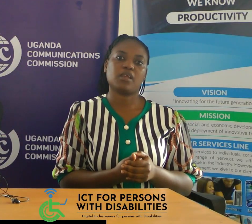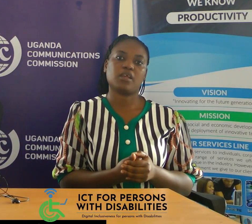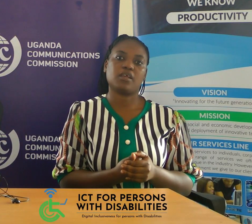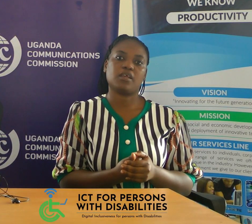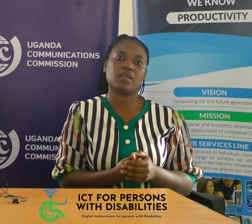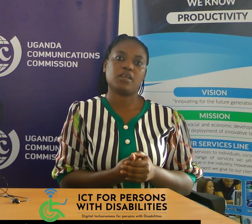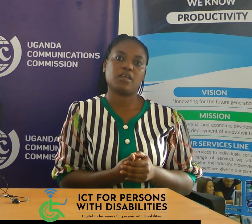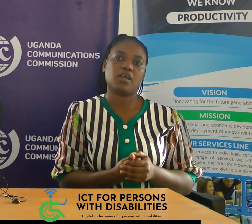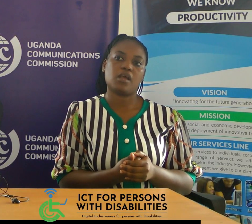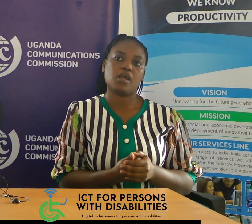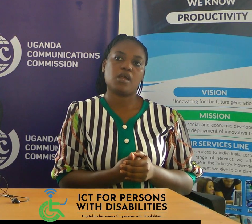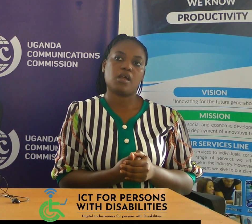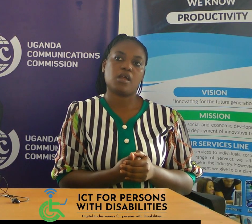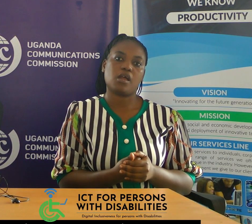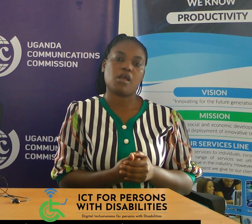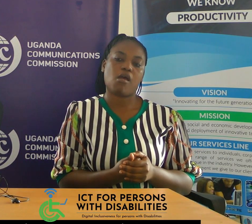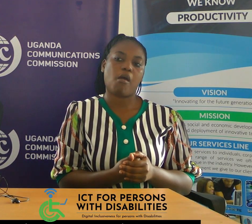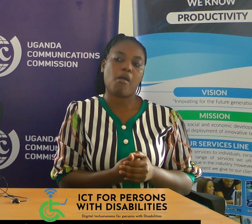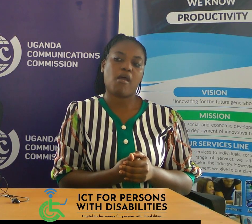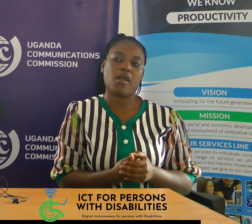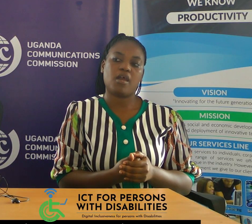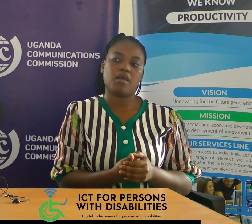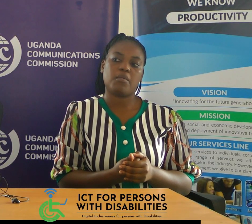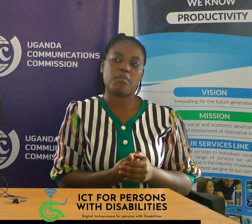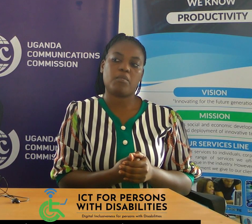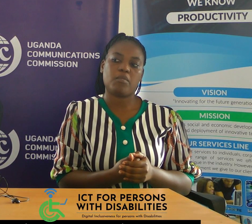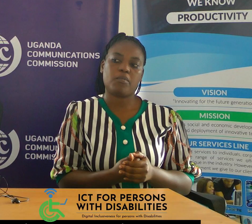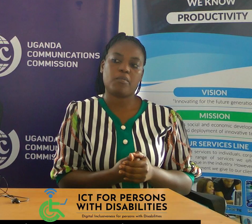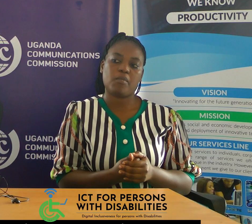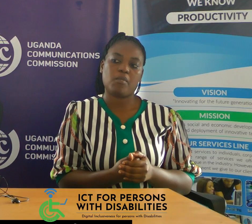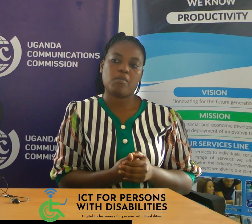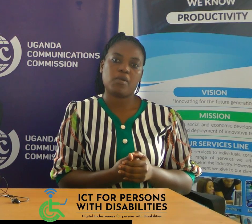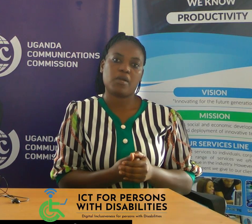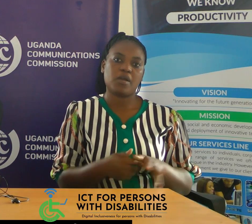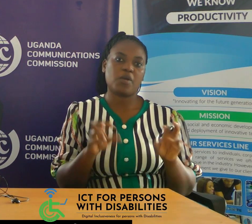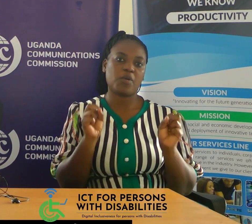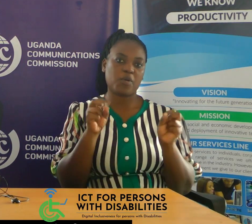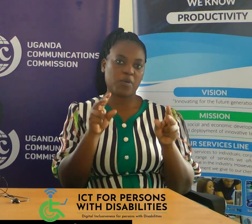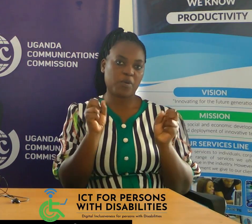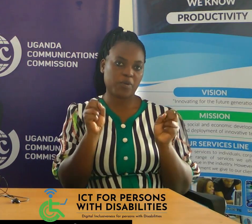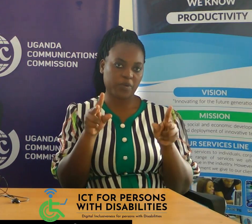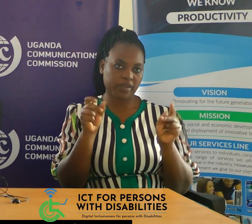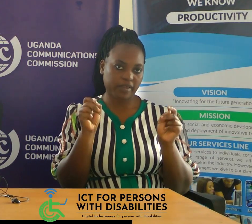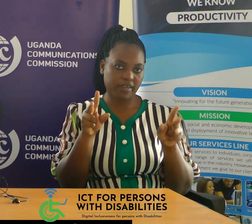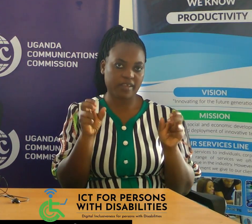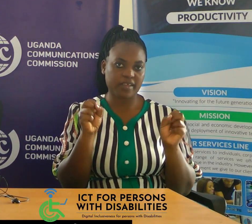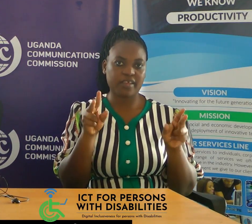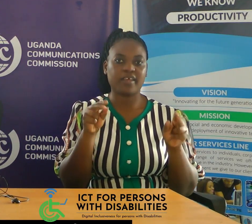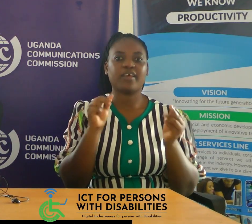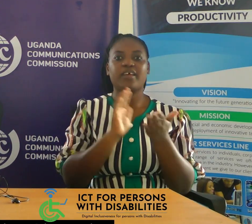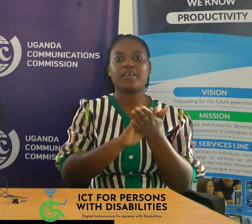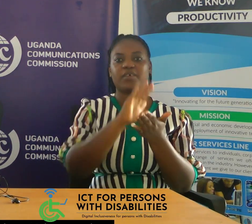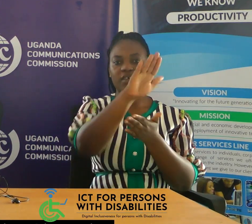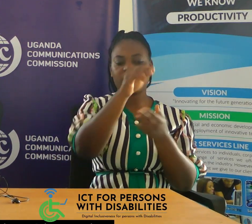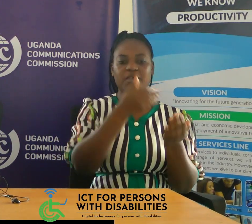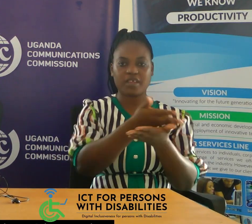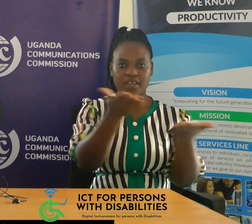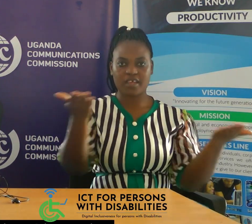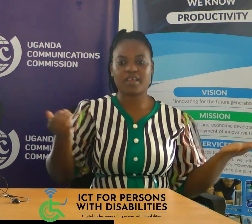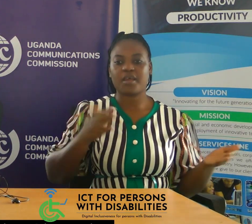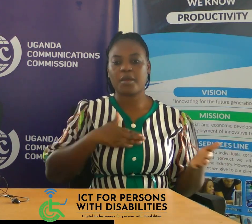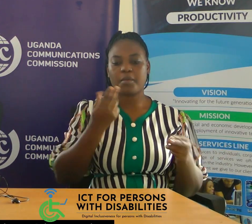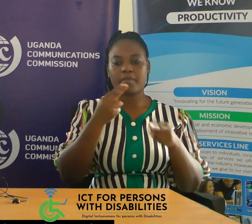Bosco, and with me here I have the sign language interpreter. She's called Enid, and of course she is